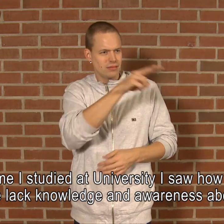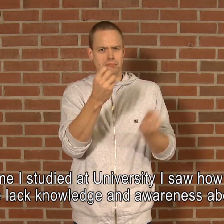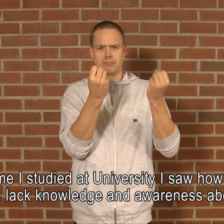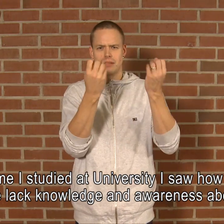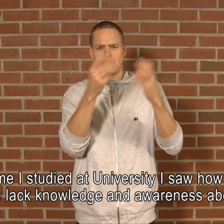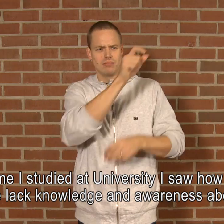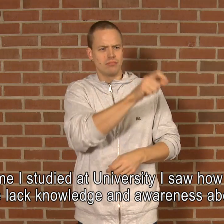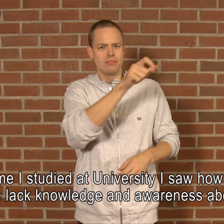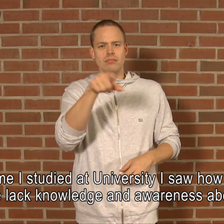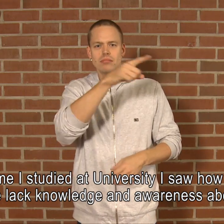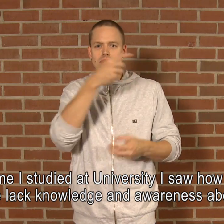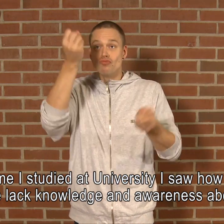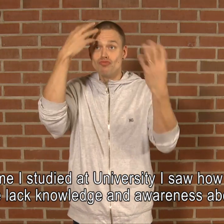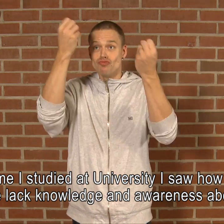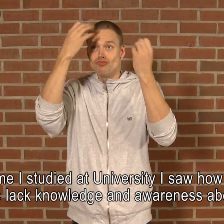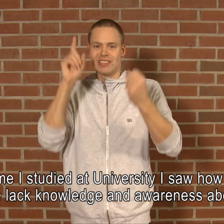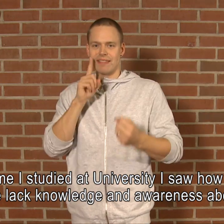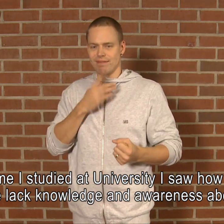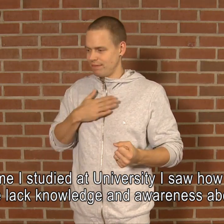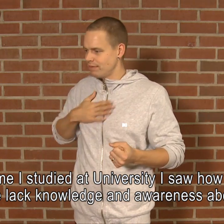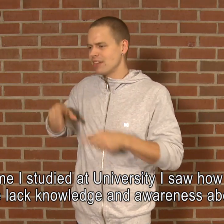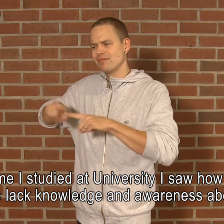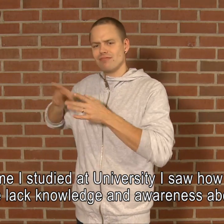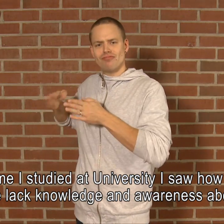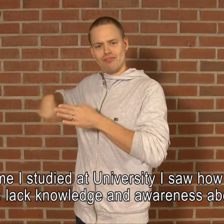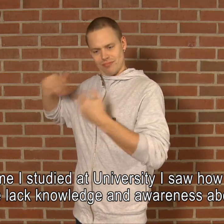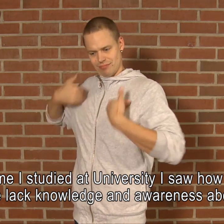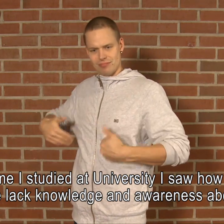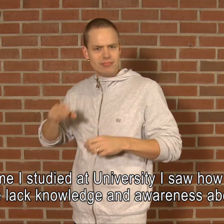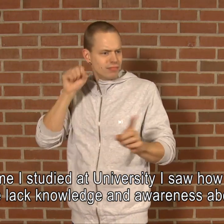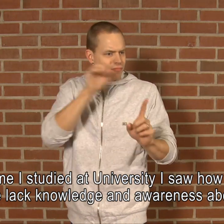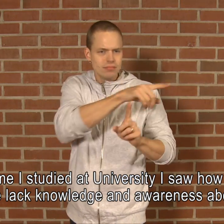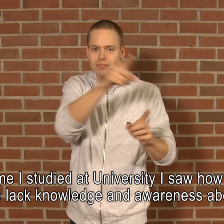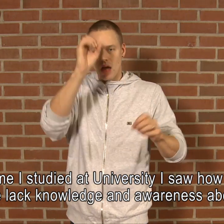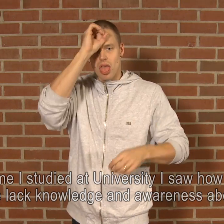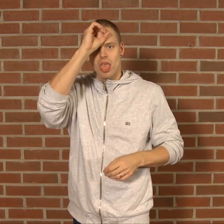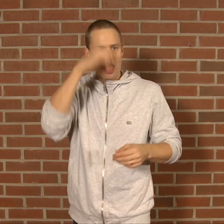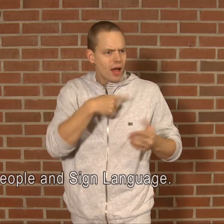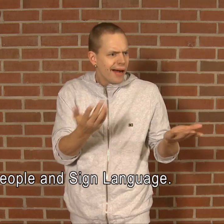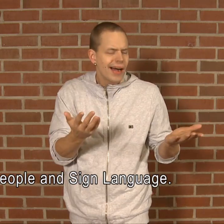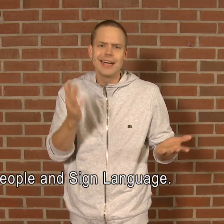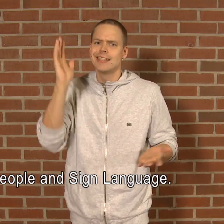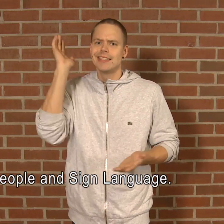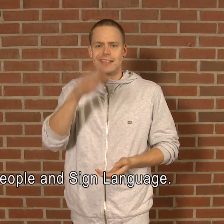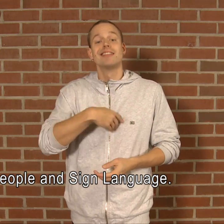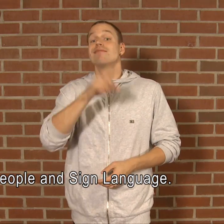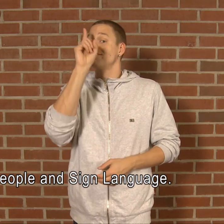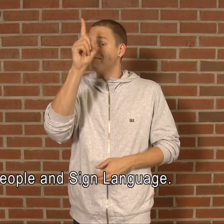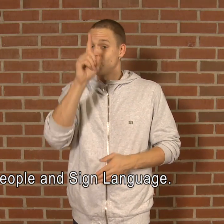to me What you doin' over there? There's a party over here Winners over here Losers over there What you